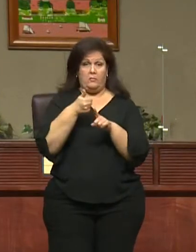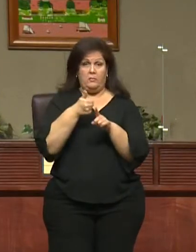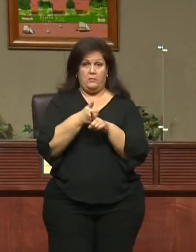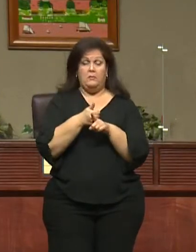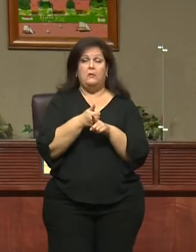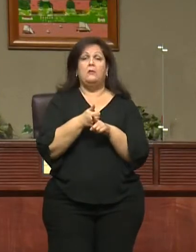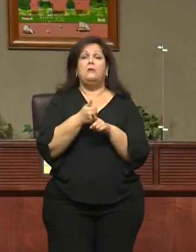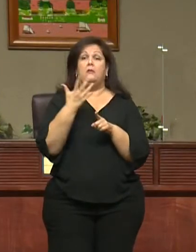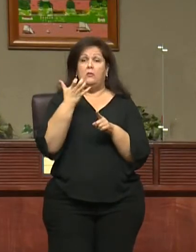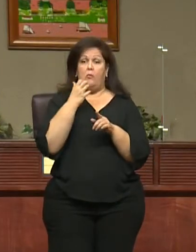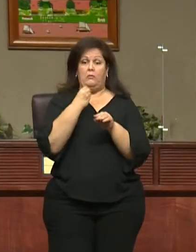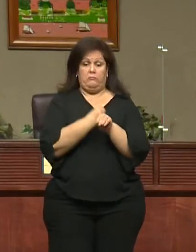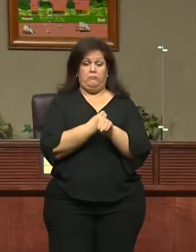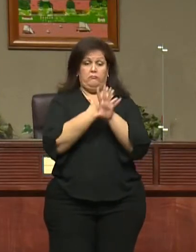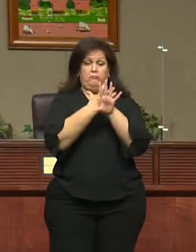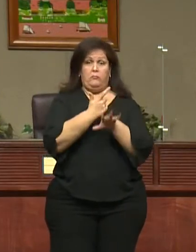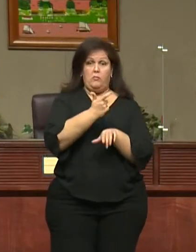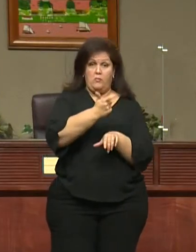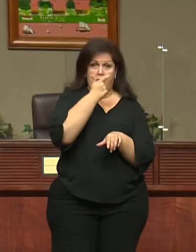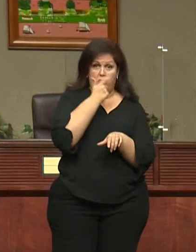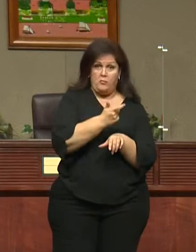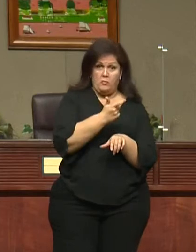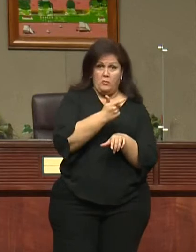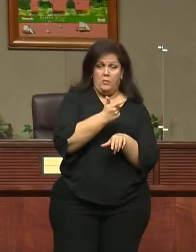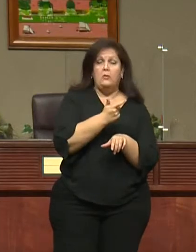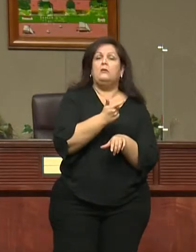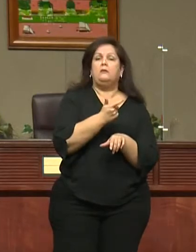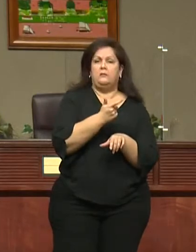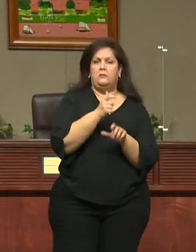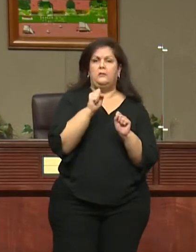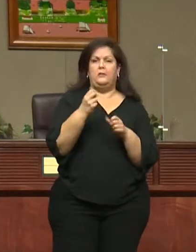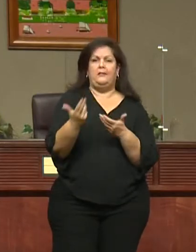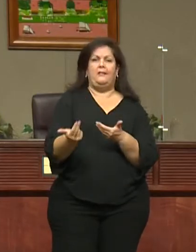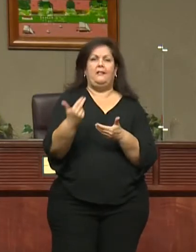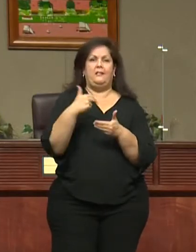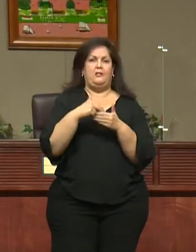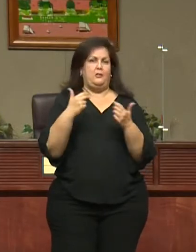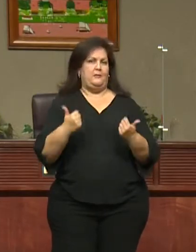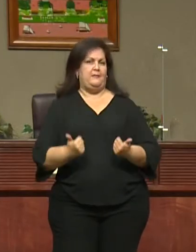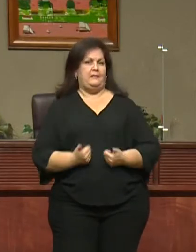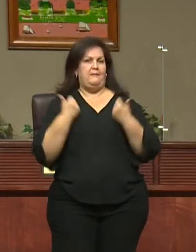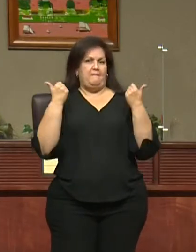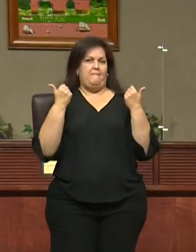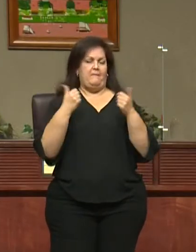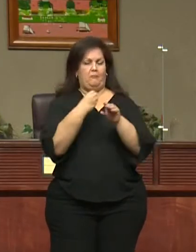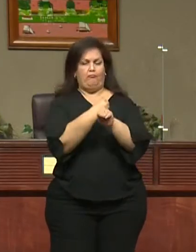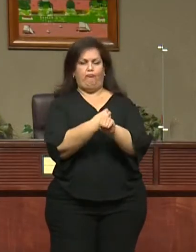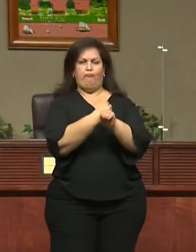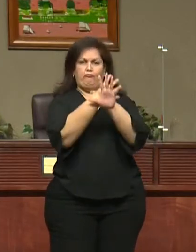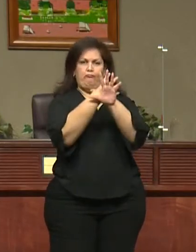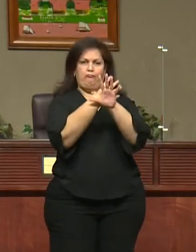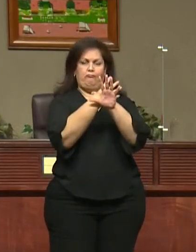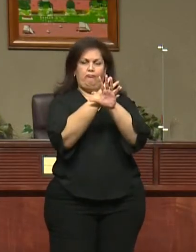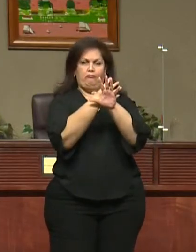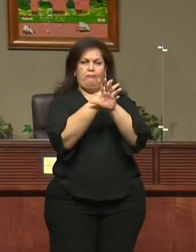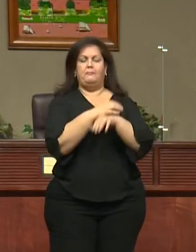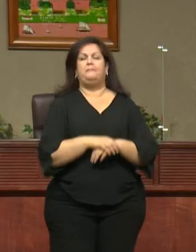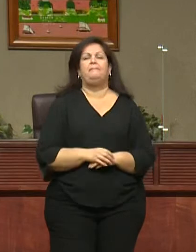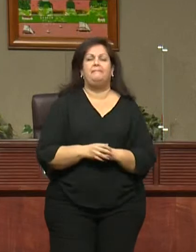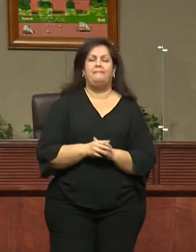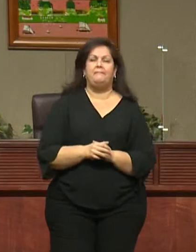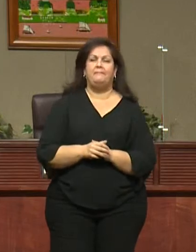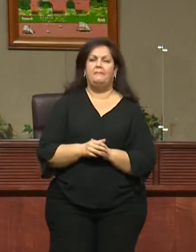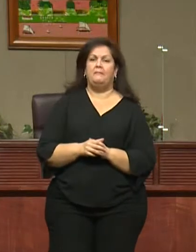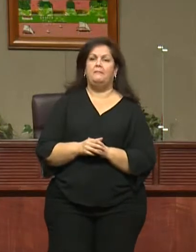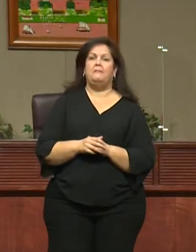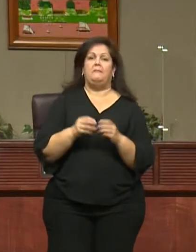to attend virtually, you can join us live virtually at the Orange County Convention Center.